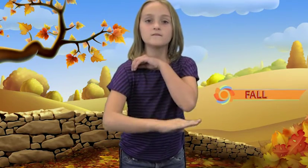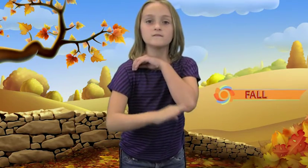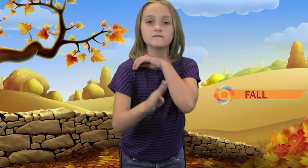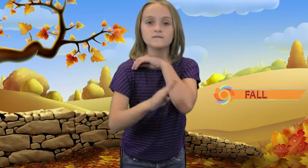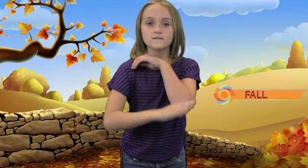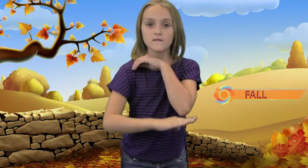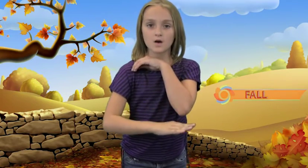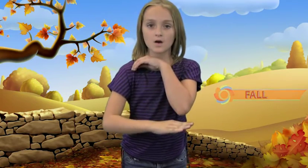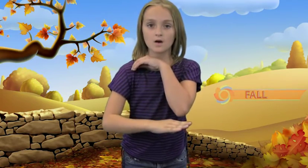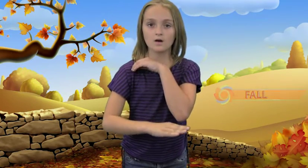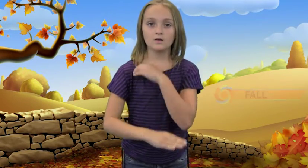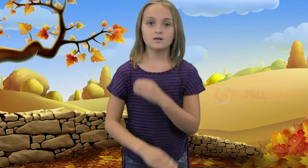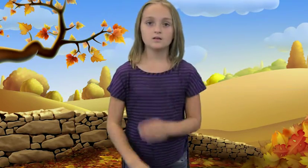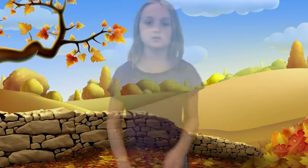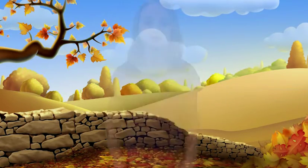Fall.